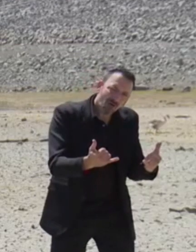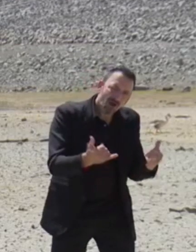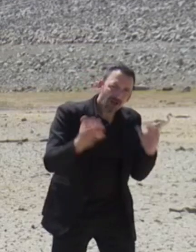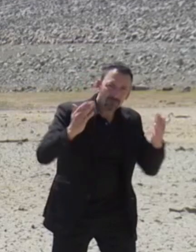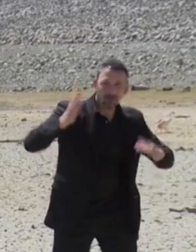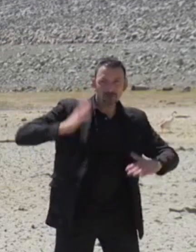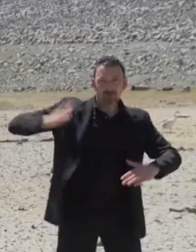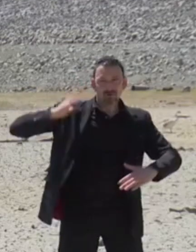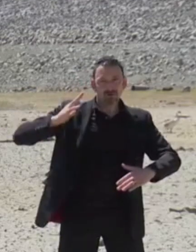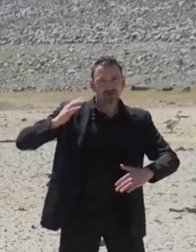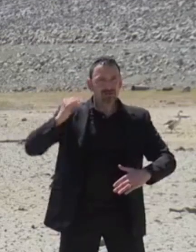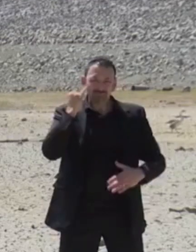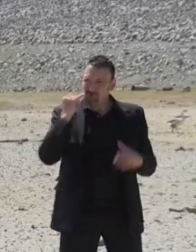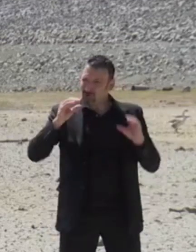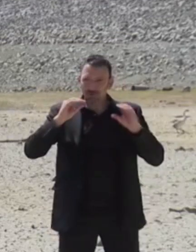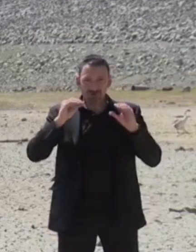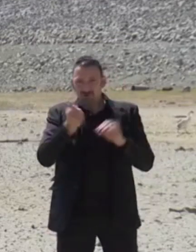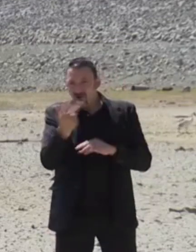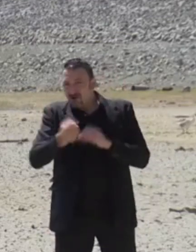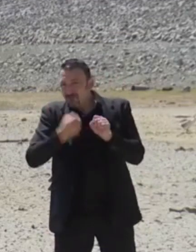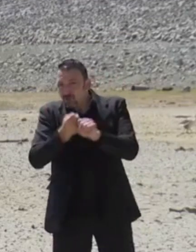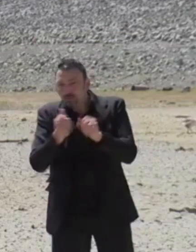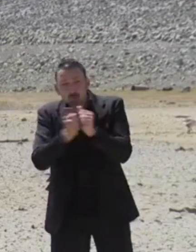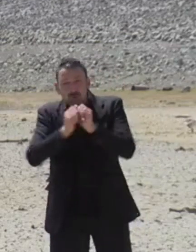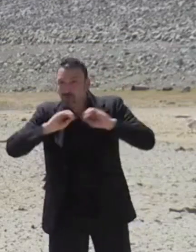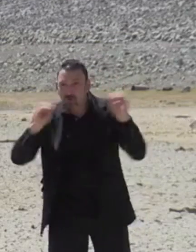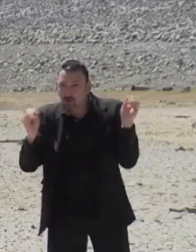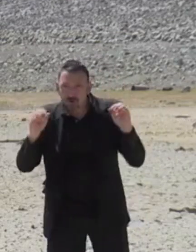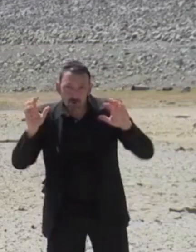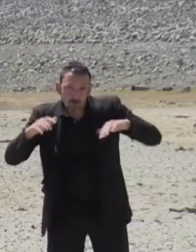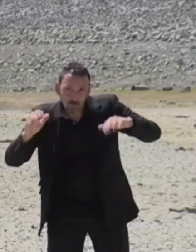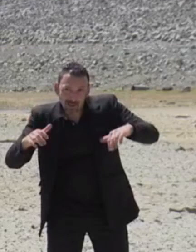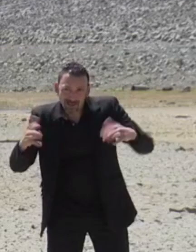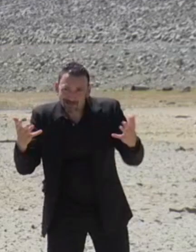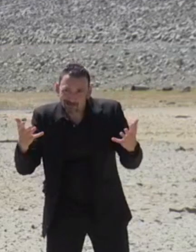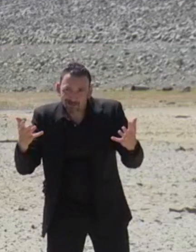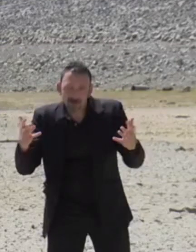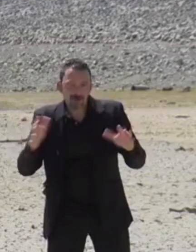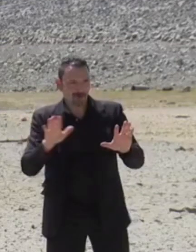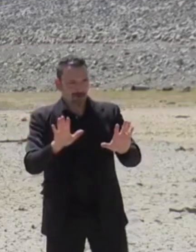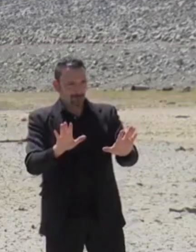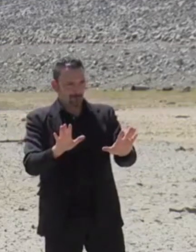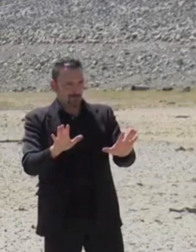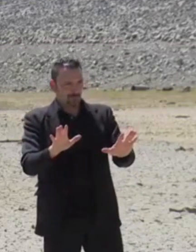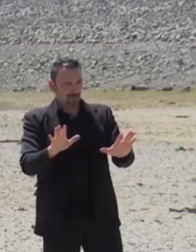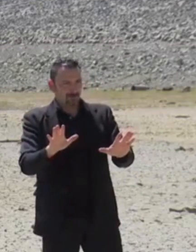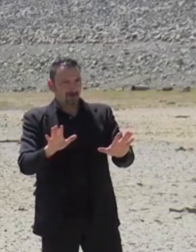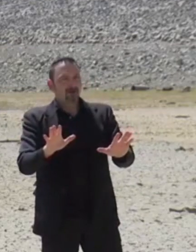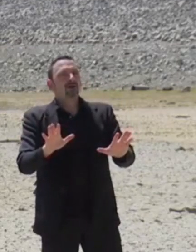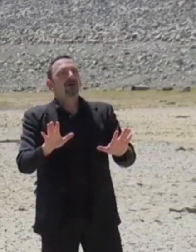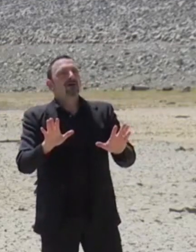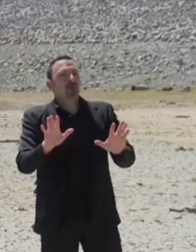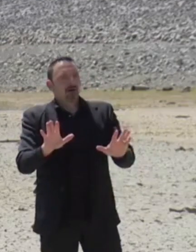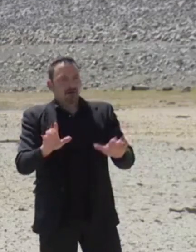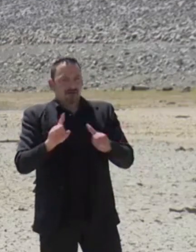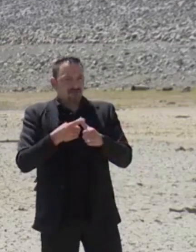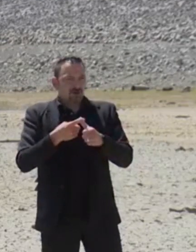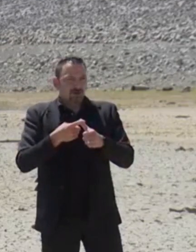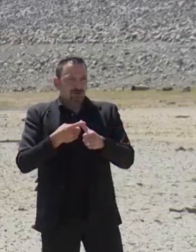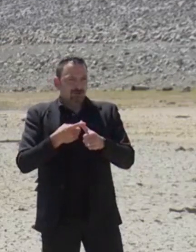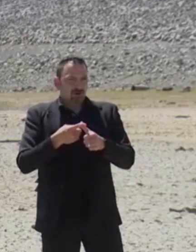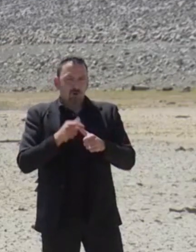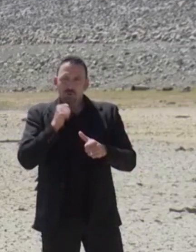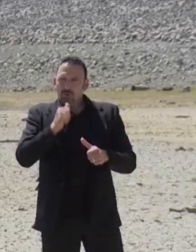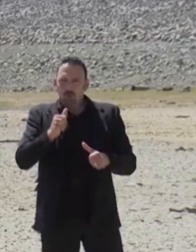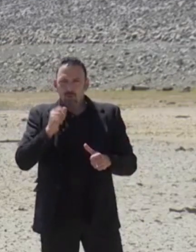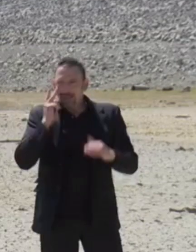more years without rain. Yeah. So we don't anticipate mandates. Let me make sure we're clear on